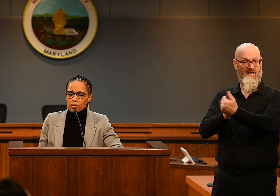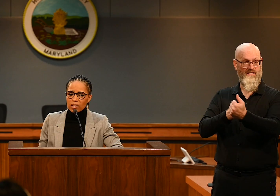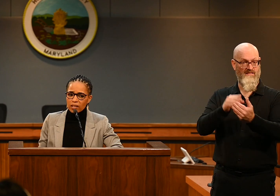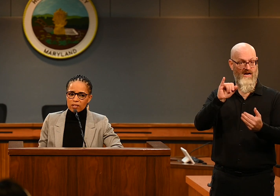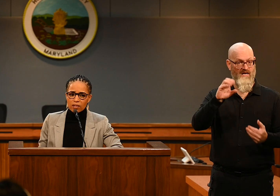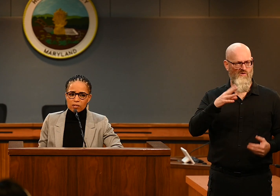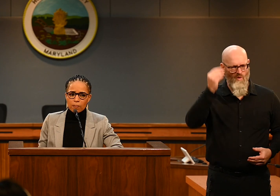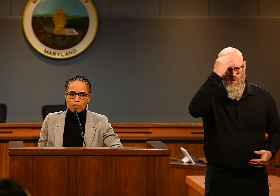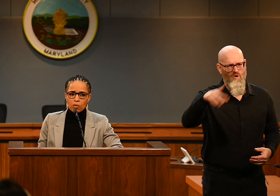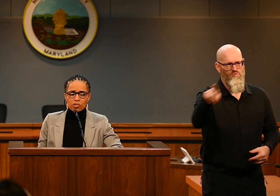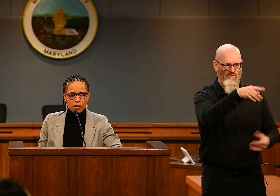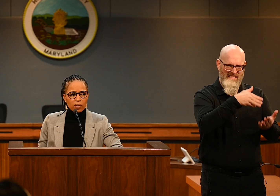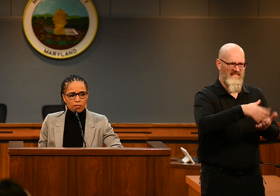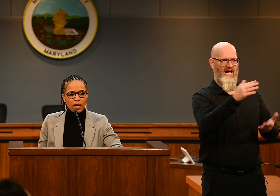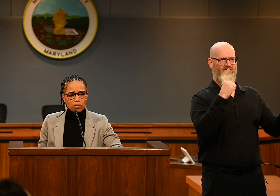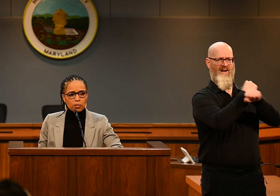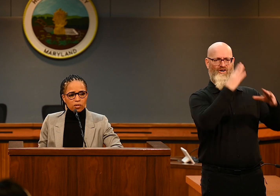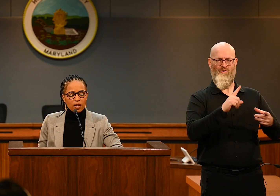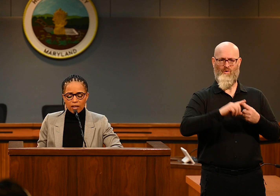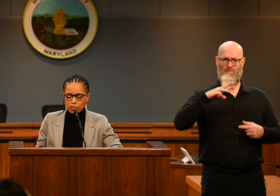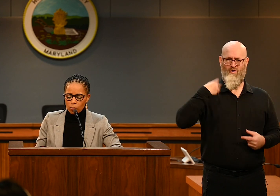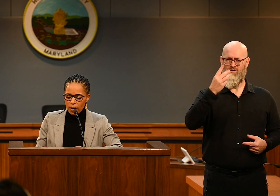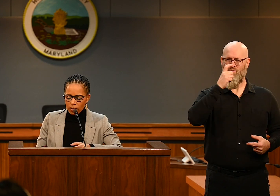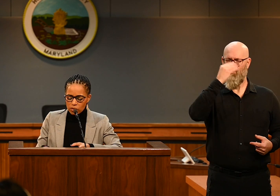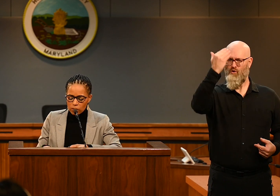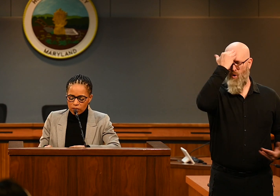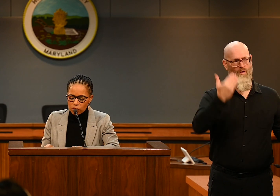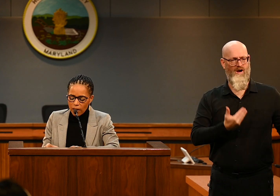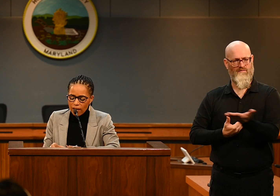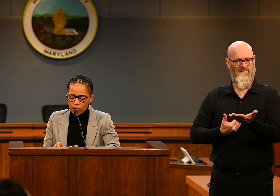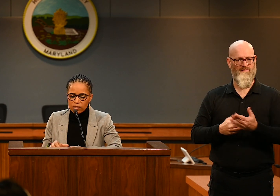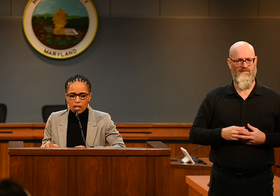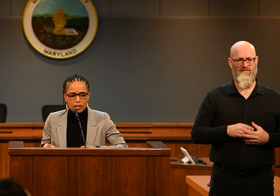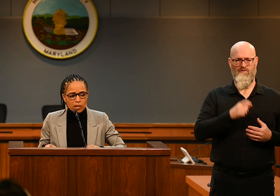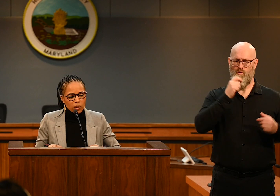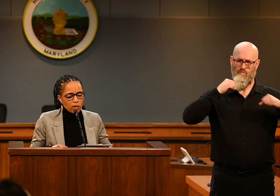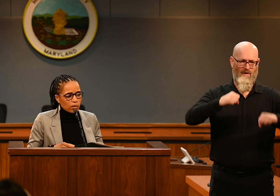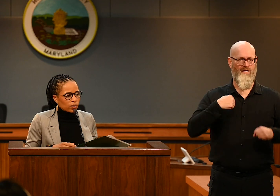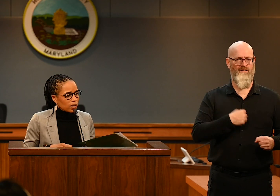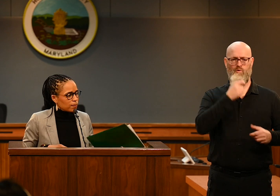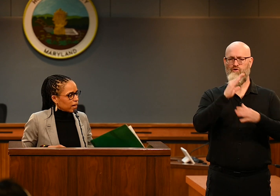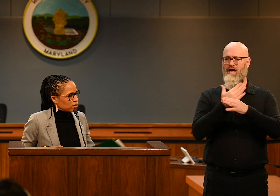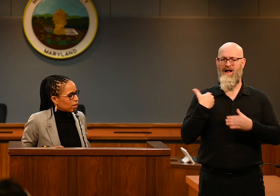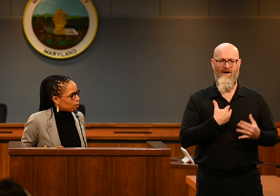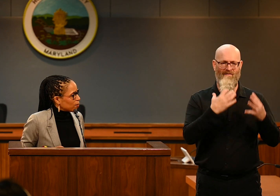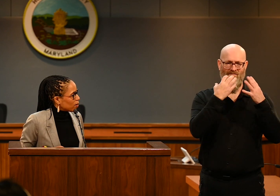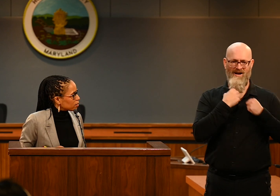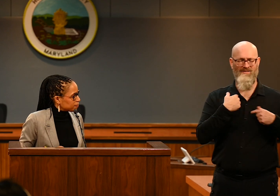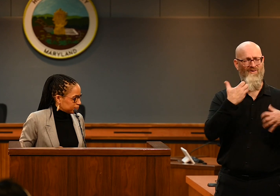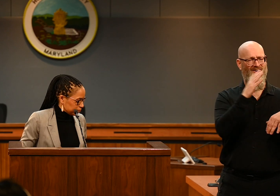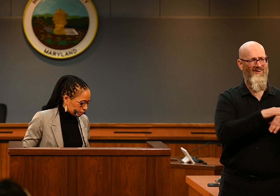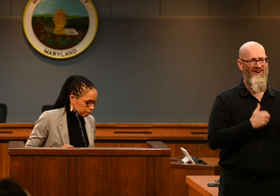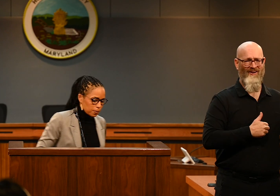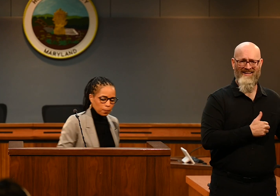who understands us, who shares our values, and I'm so proud to have her as a colleague and want to call her up now to give her